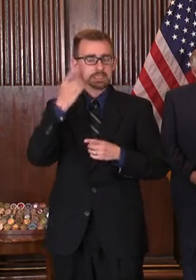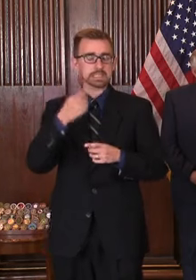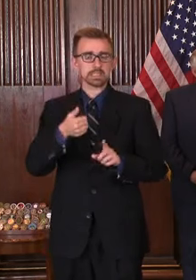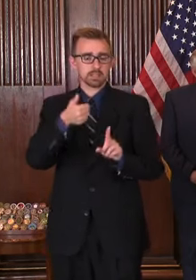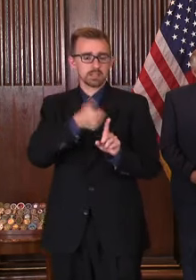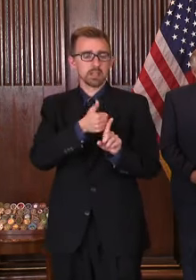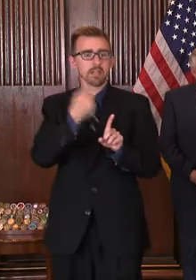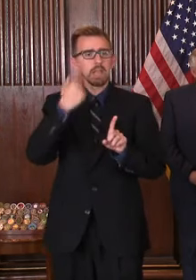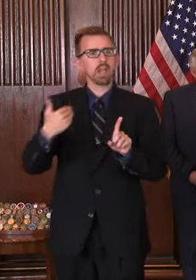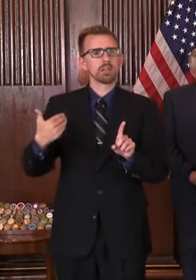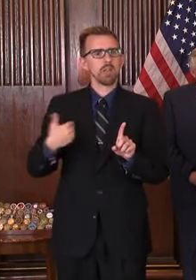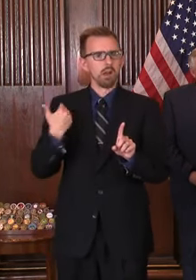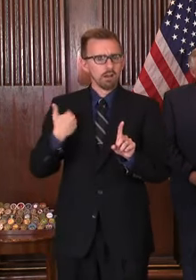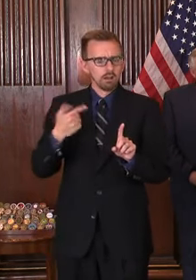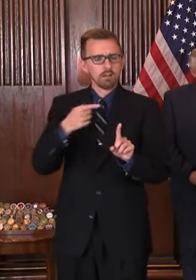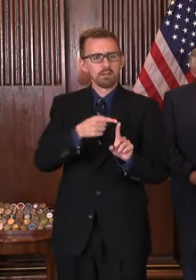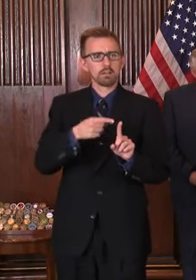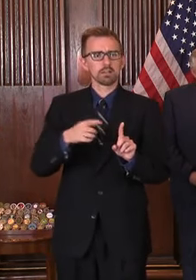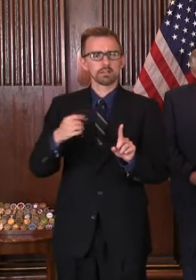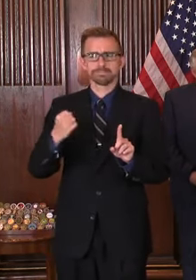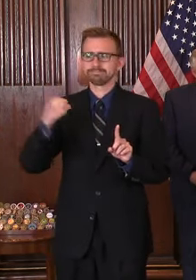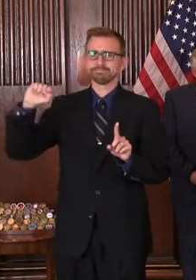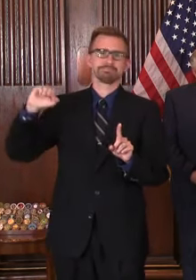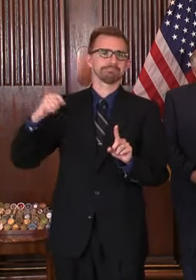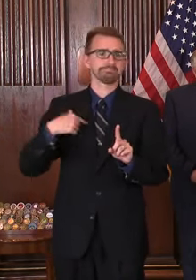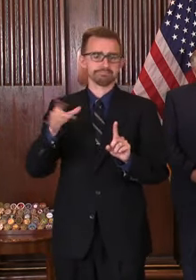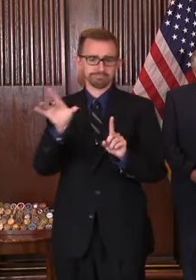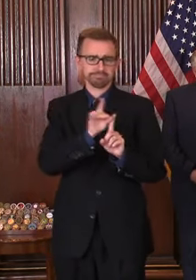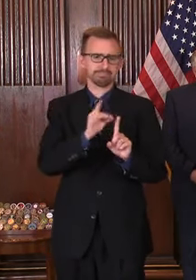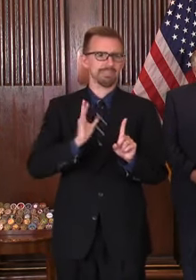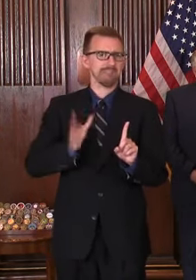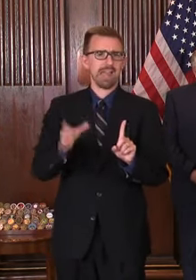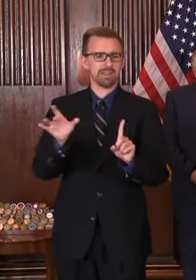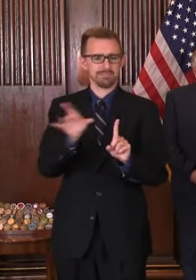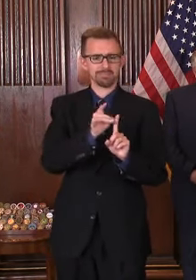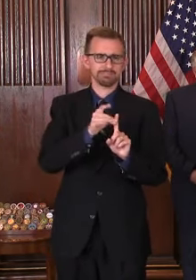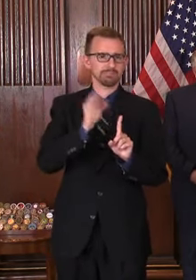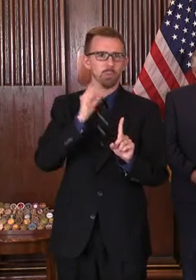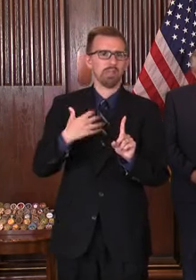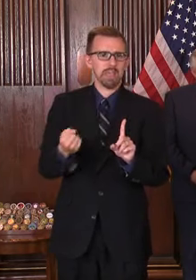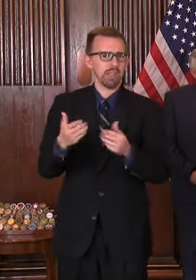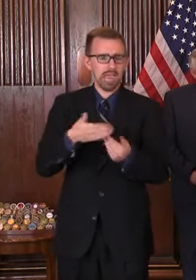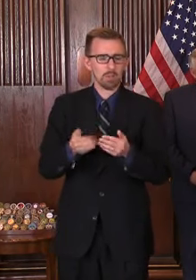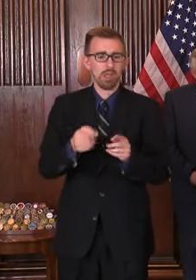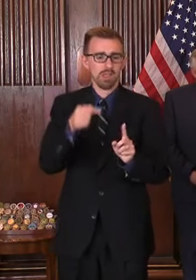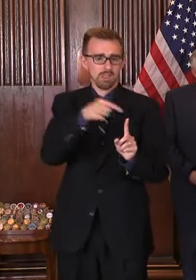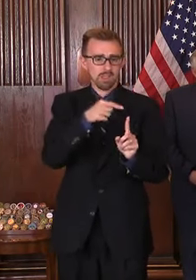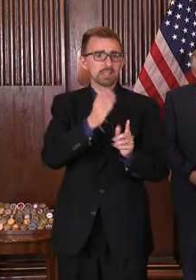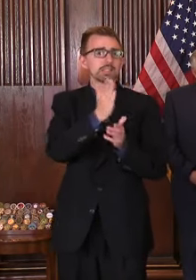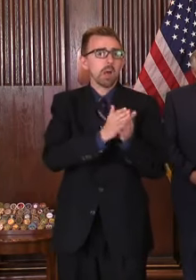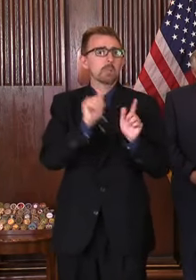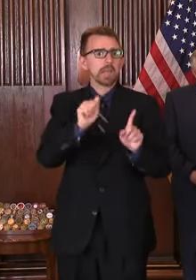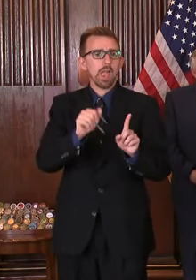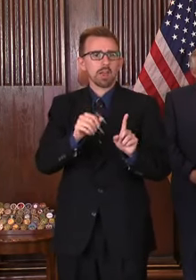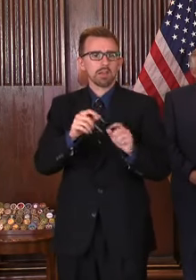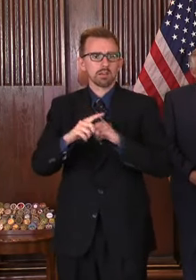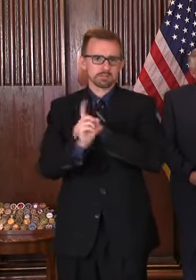they are young and invincible, there is a small fraction of those people that will have severe